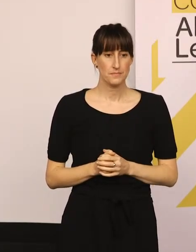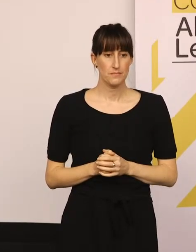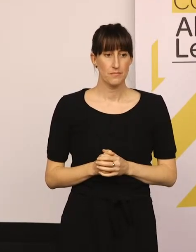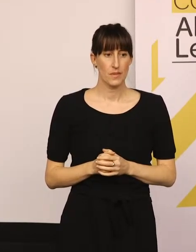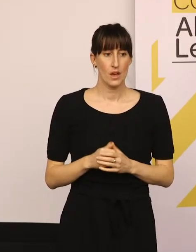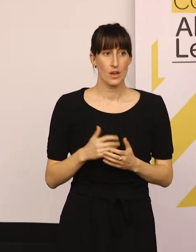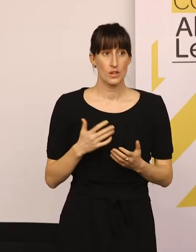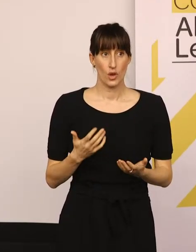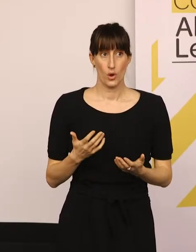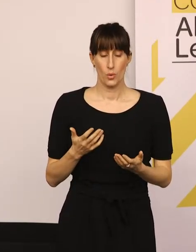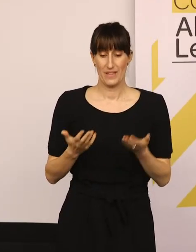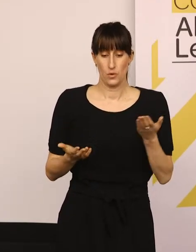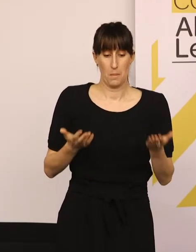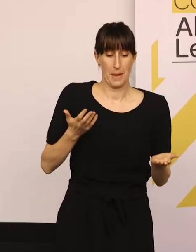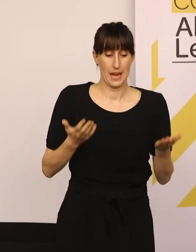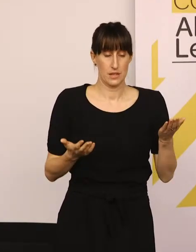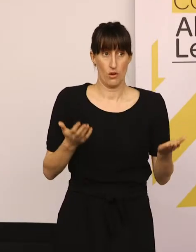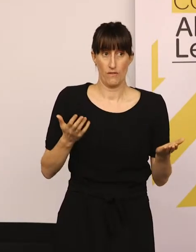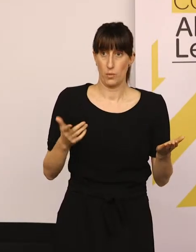increased in risk from